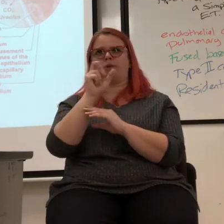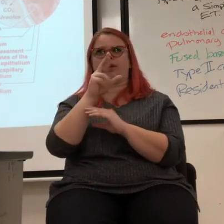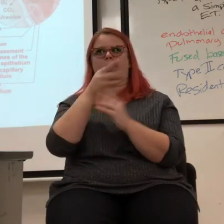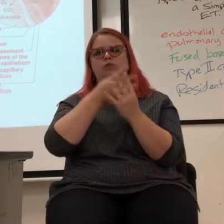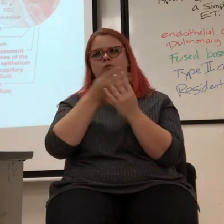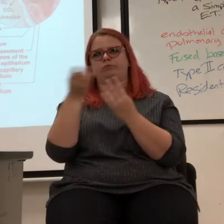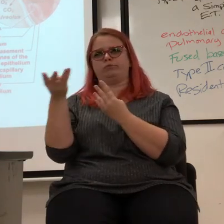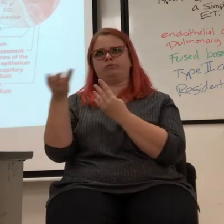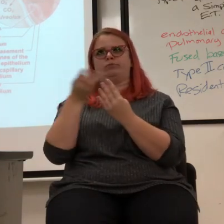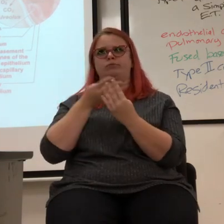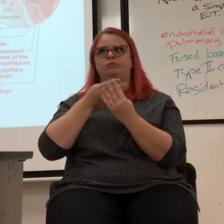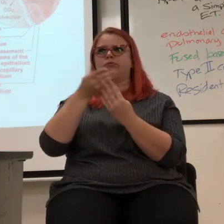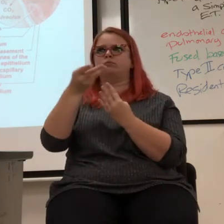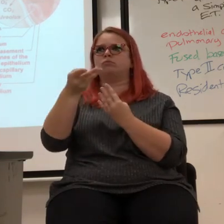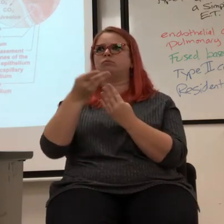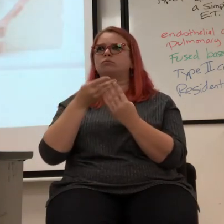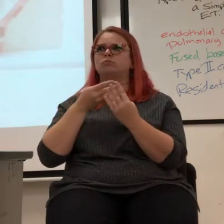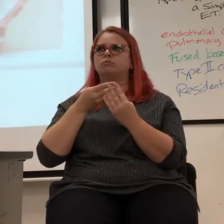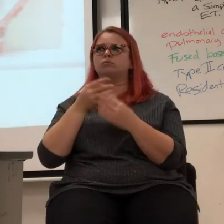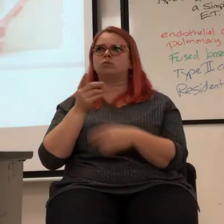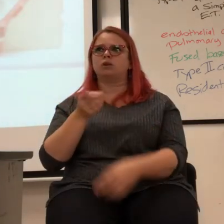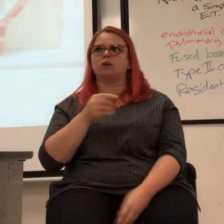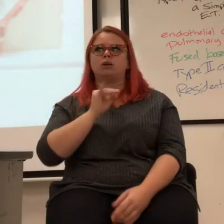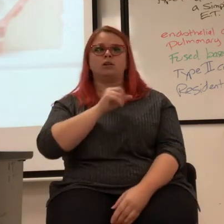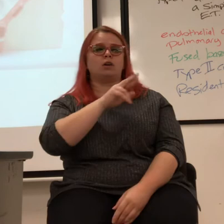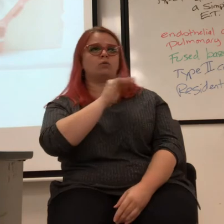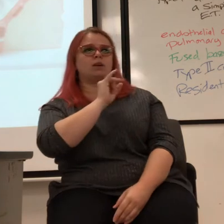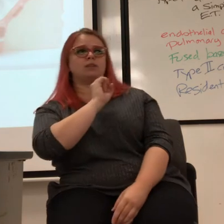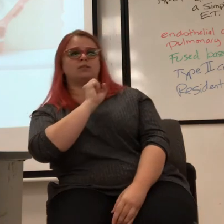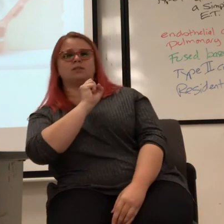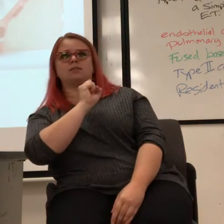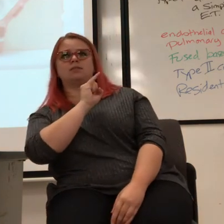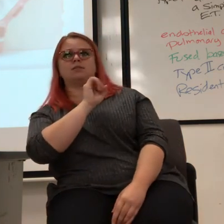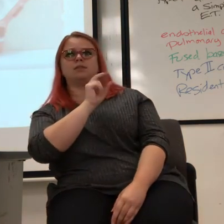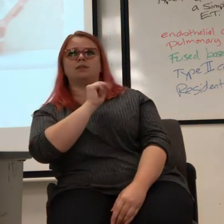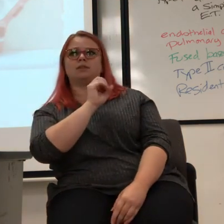course. Is that resident macrophage? Yeah.